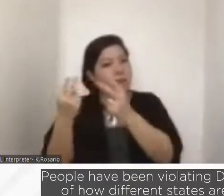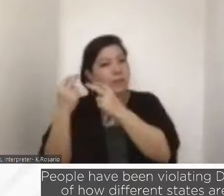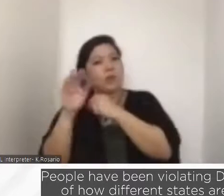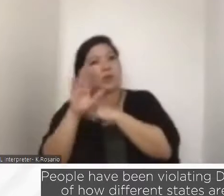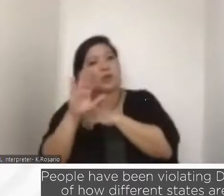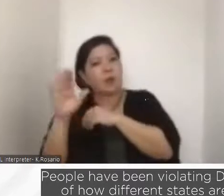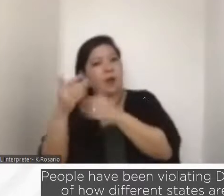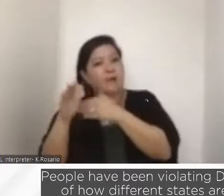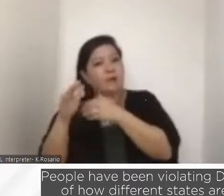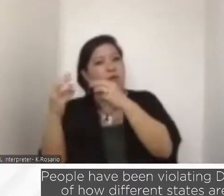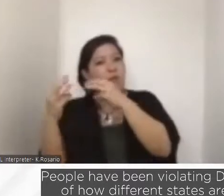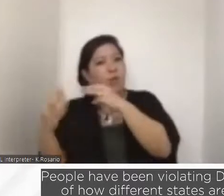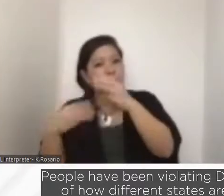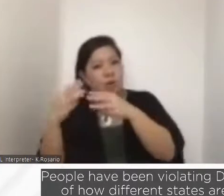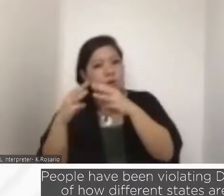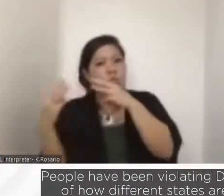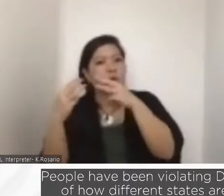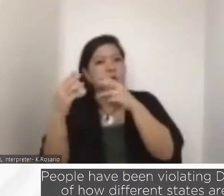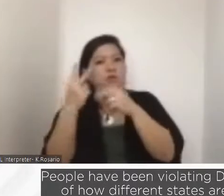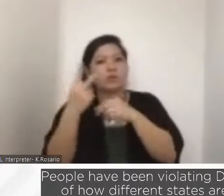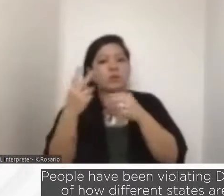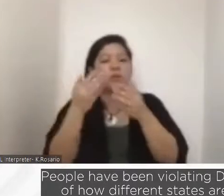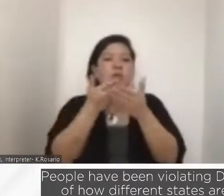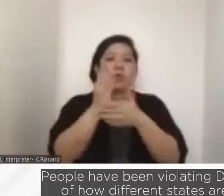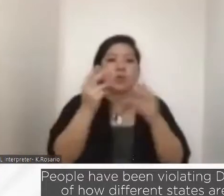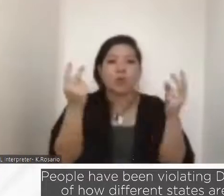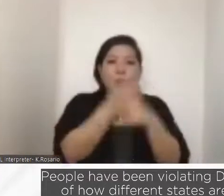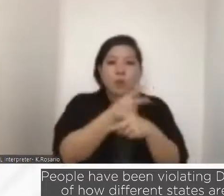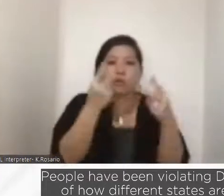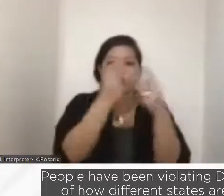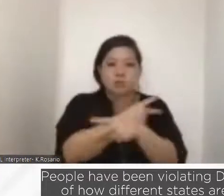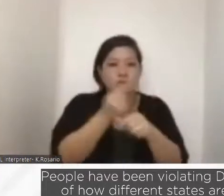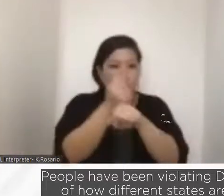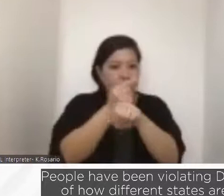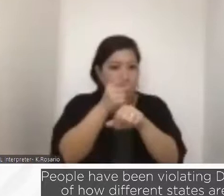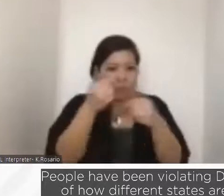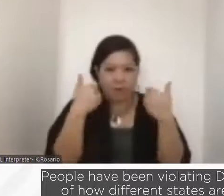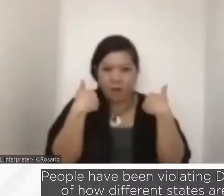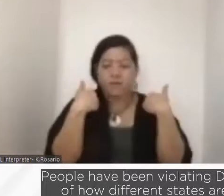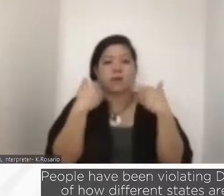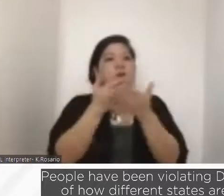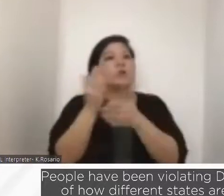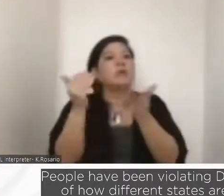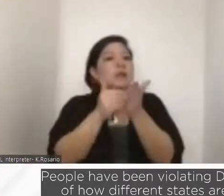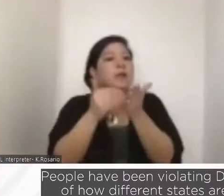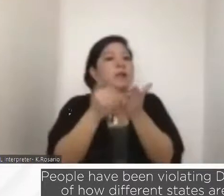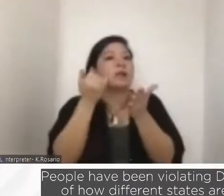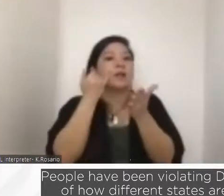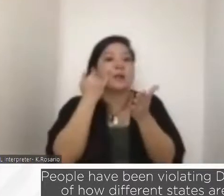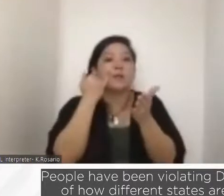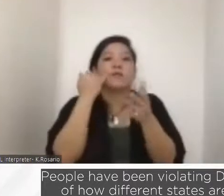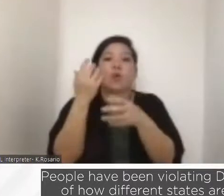after World War II. You have been through worse, Guam. You really have. And you can get through this again if you just pull